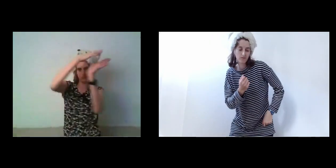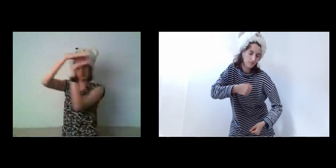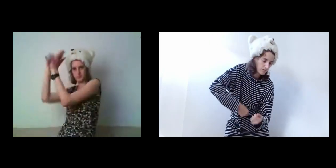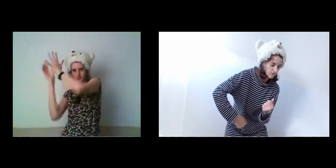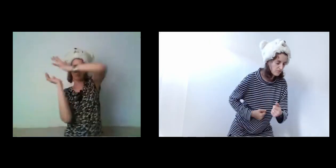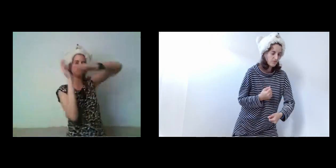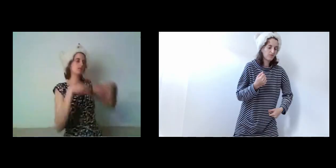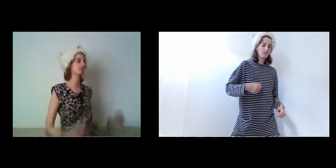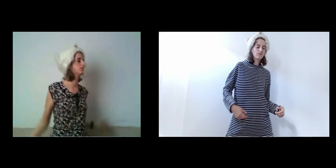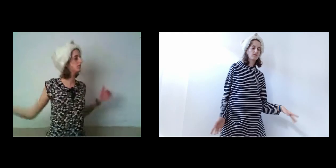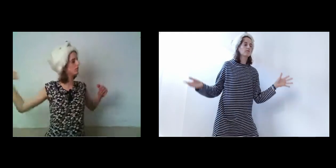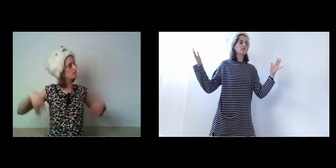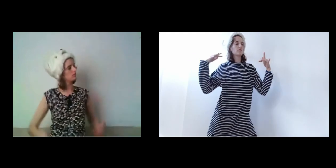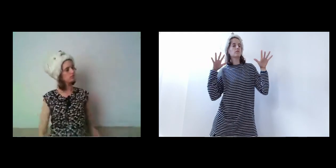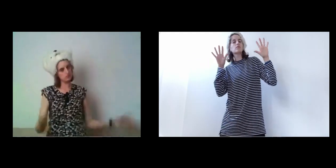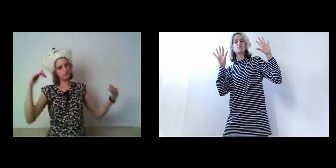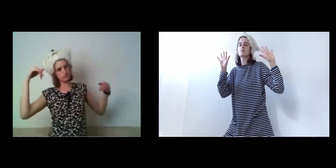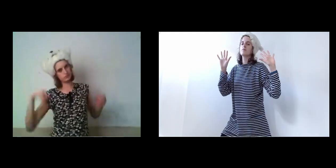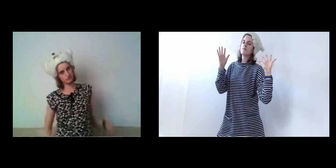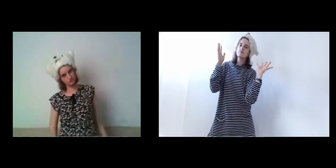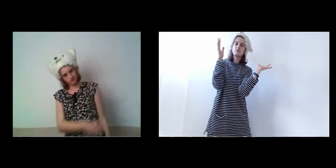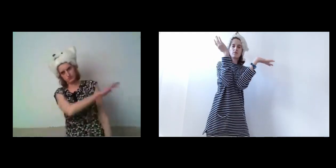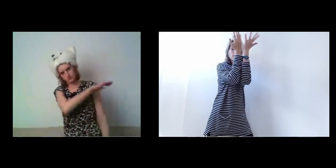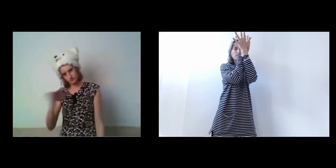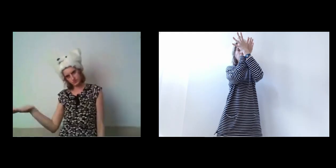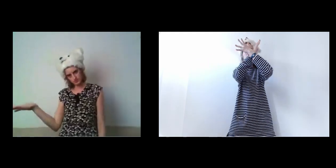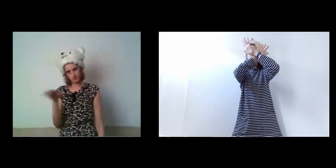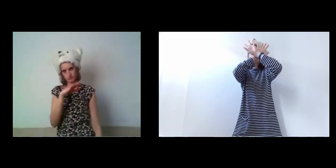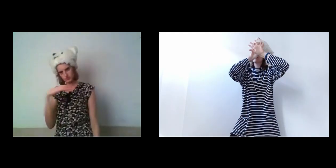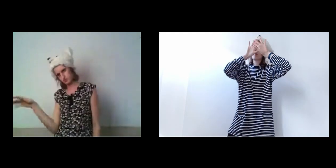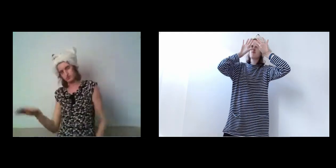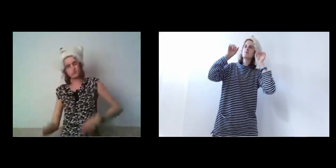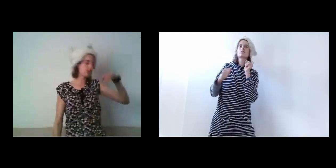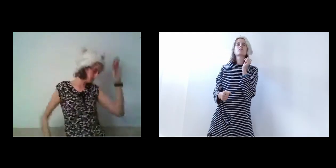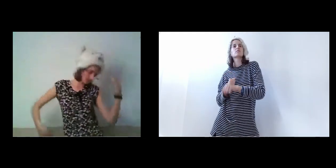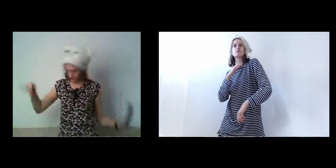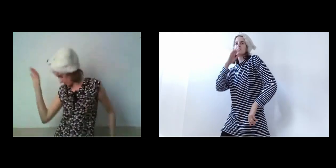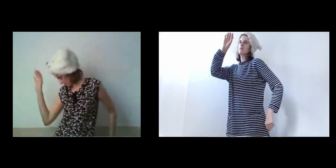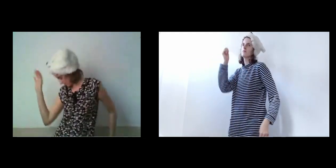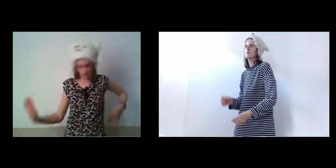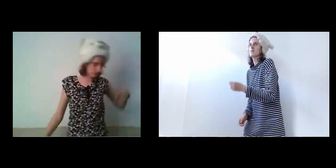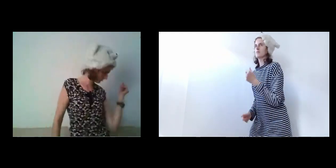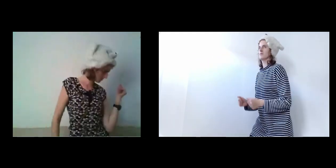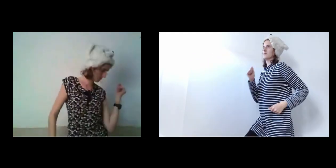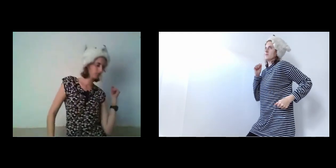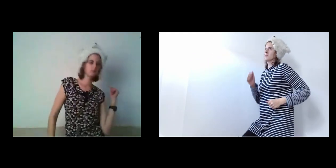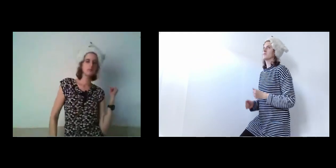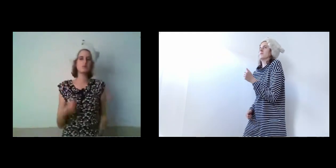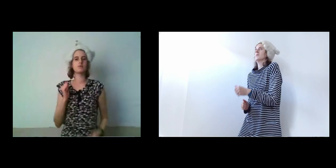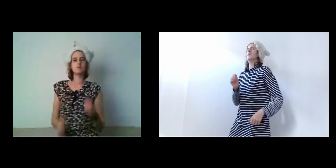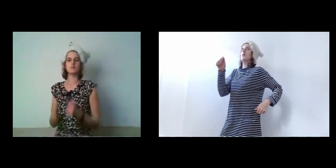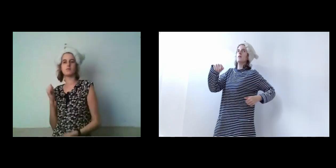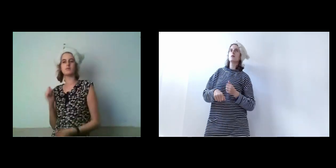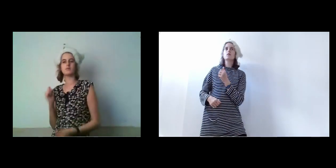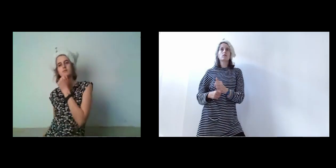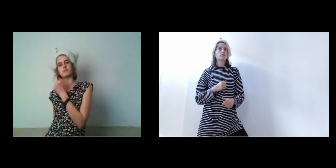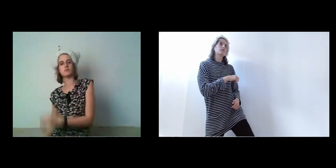Don't let yourself be lost Don't lose yourself